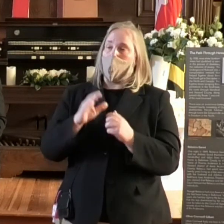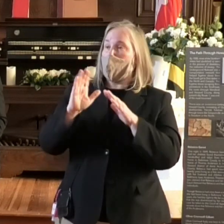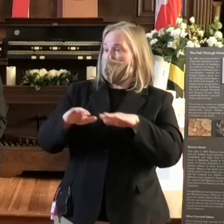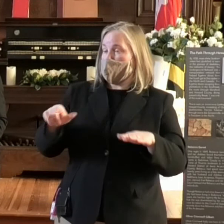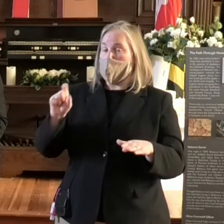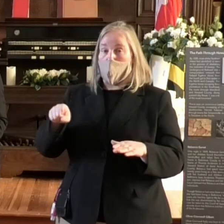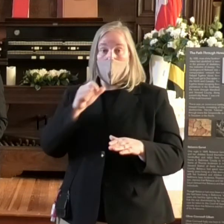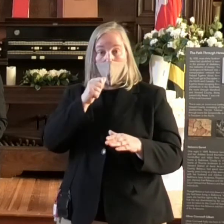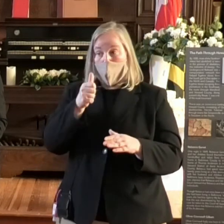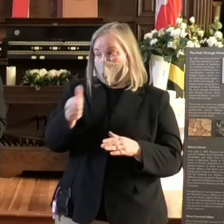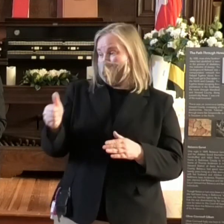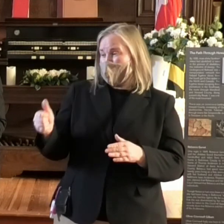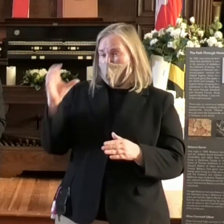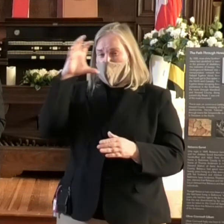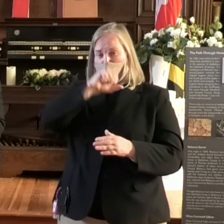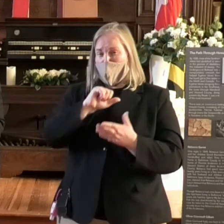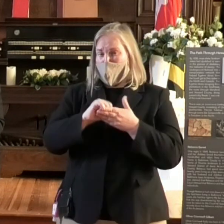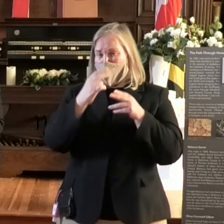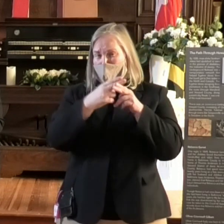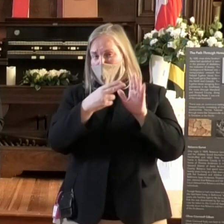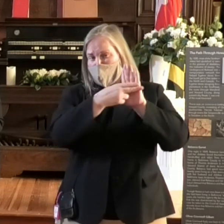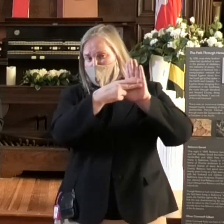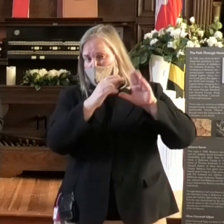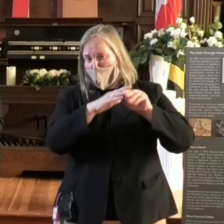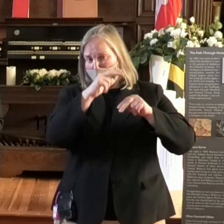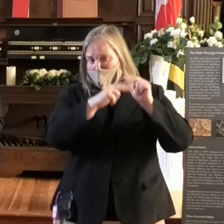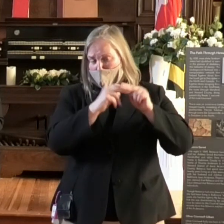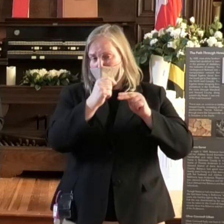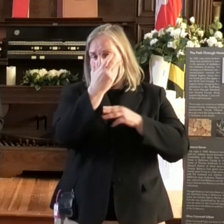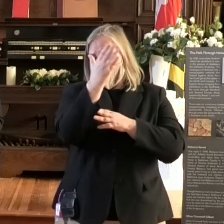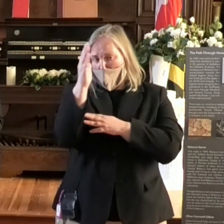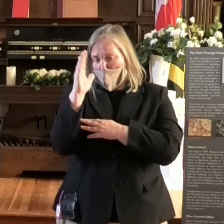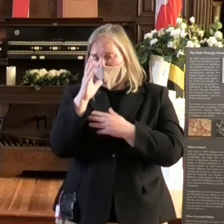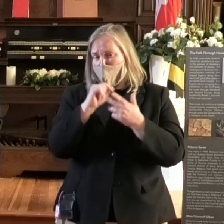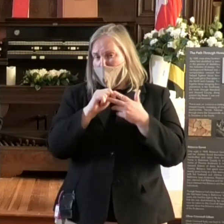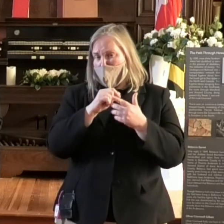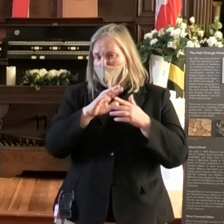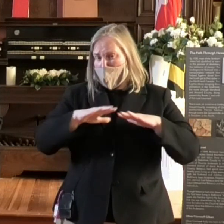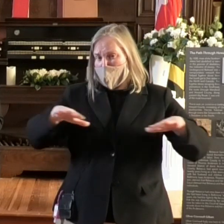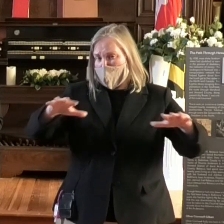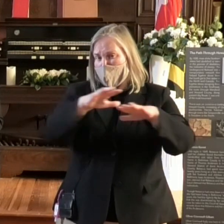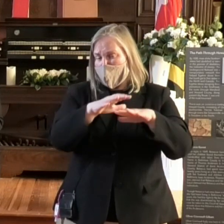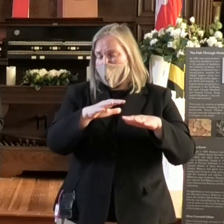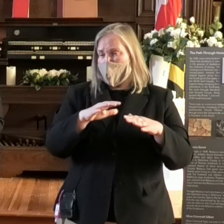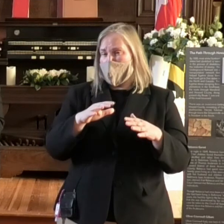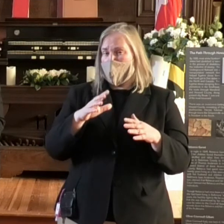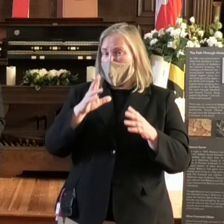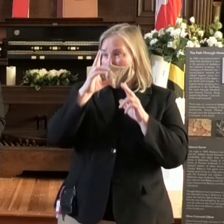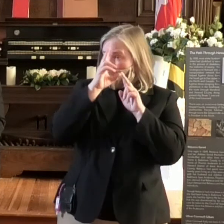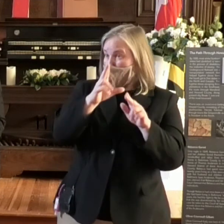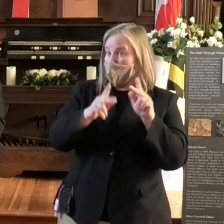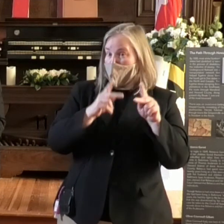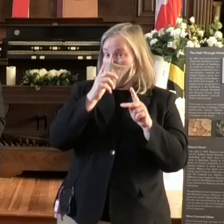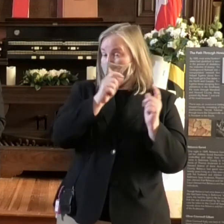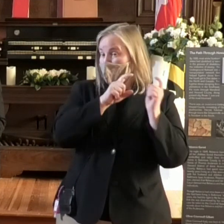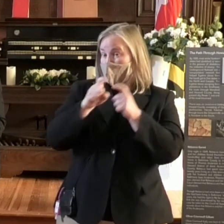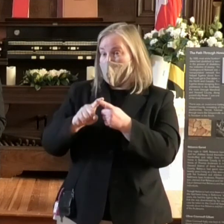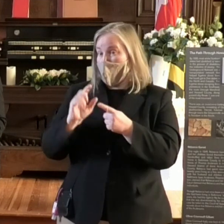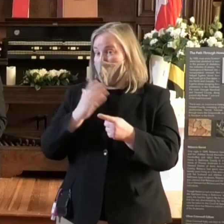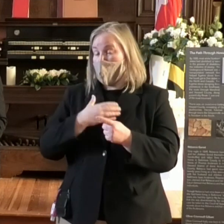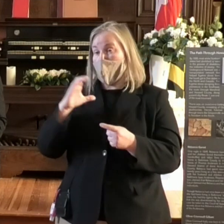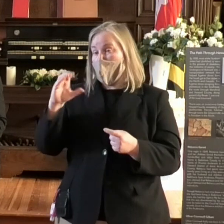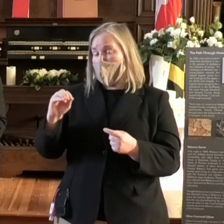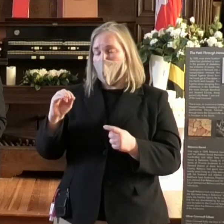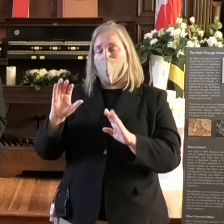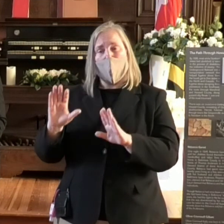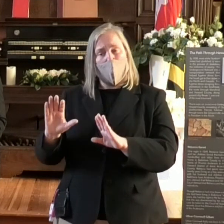not just assume that the names on buildings, parks, and within our public spaces are honoring people who contributed to our county,